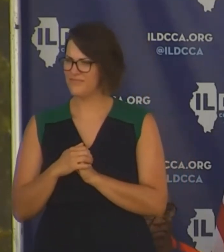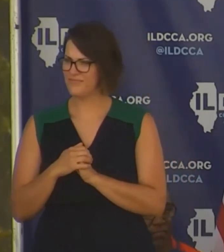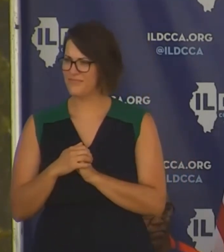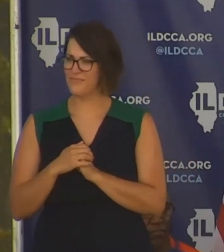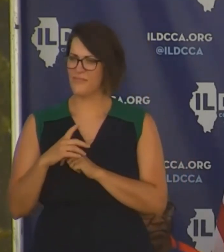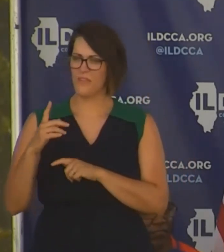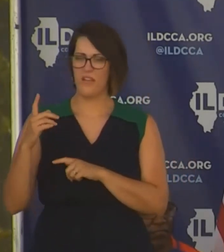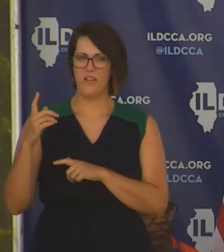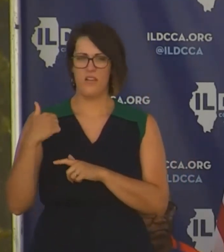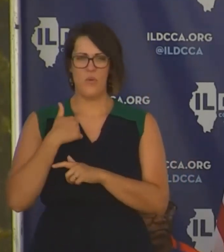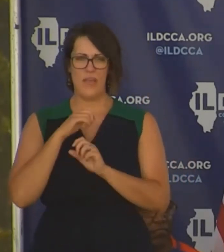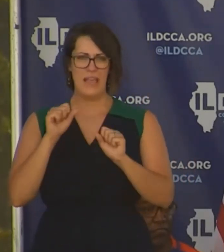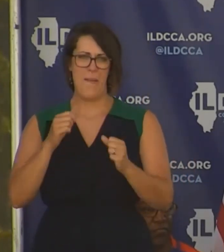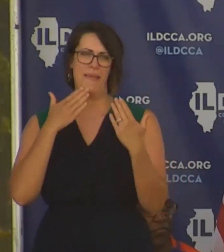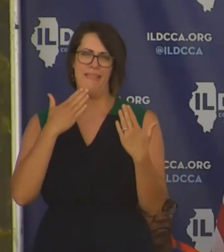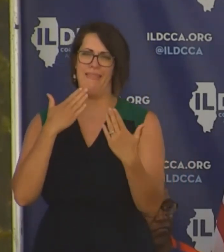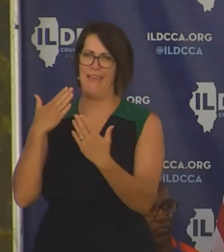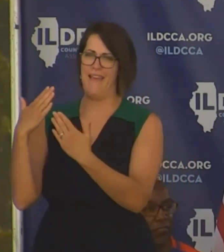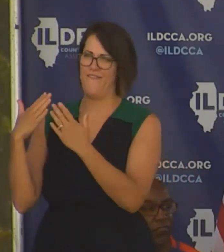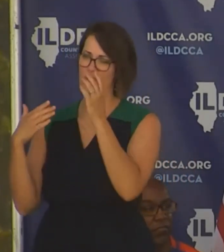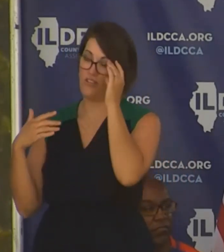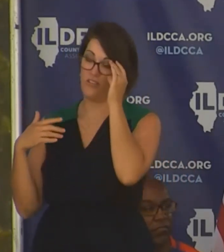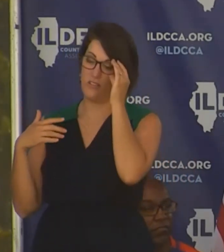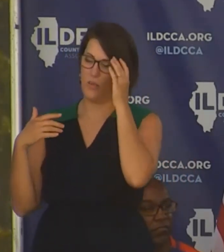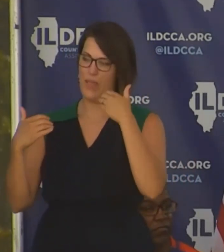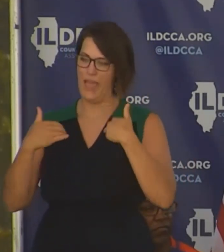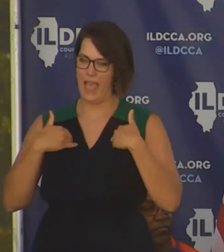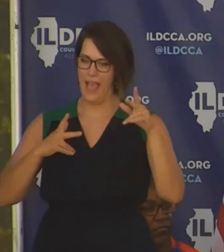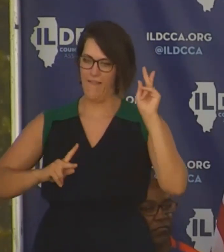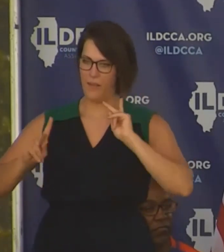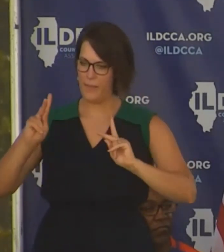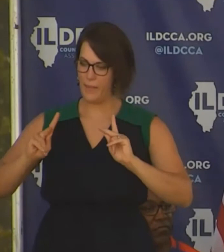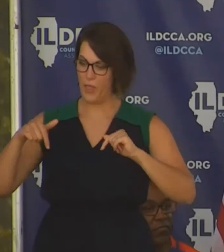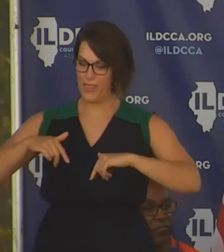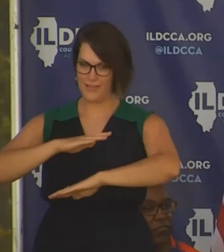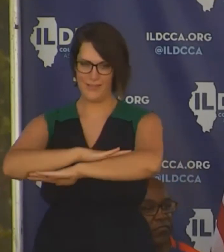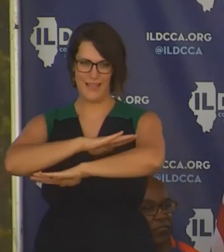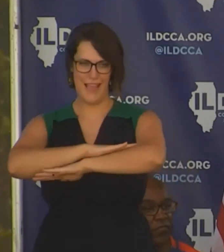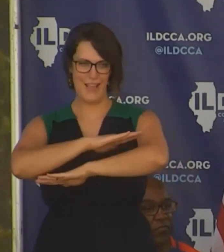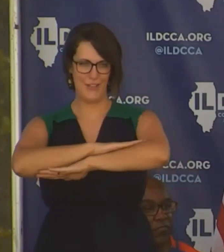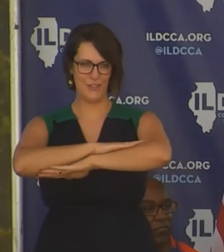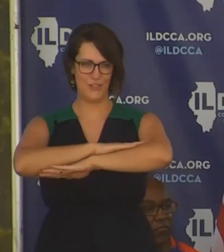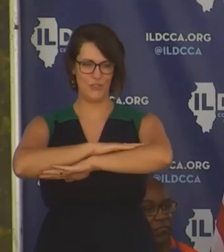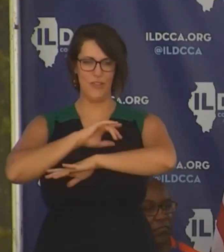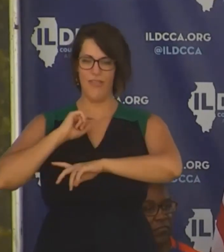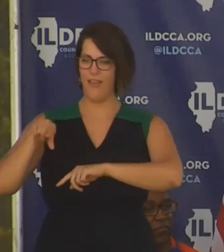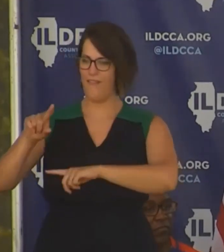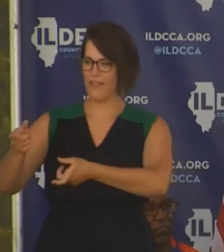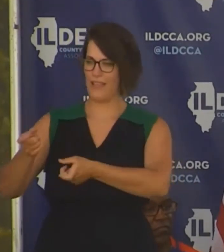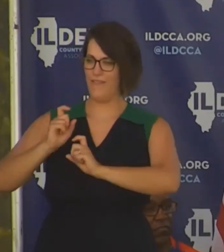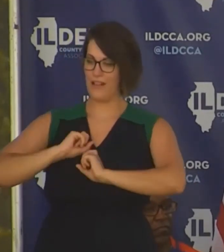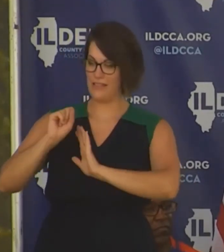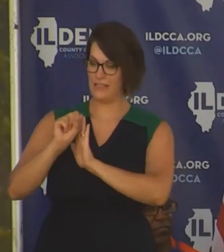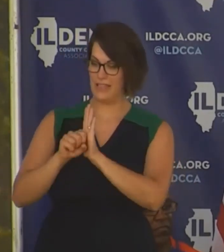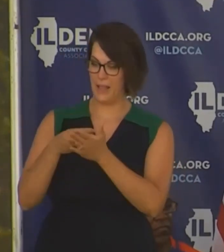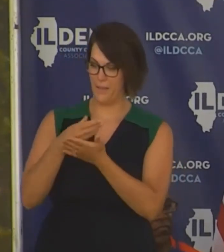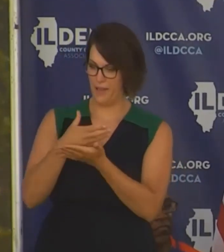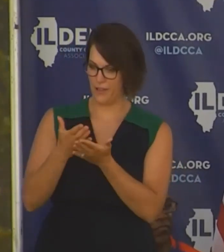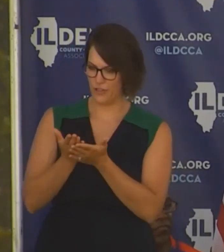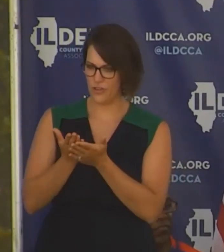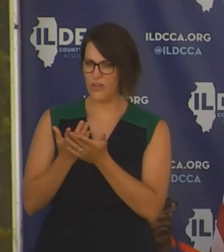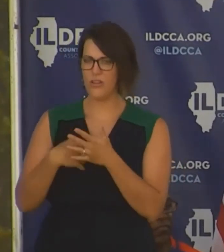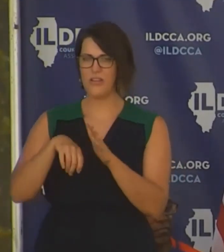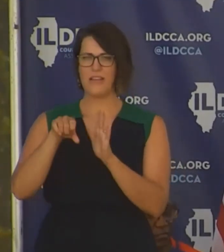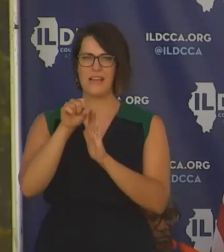so thankful that we have people on this stage that have given us a state budget, state capital